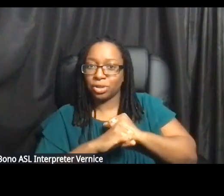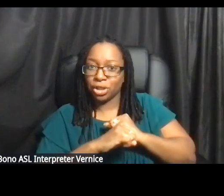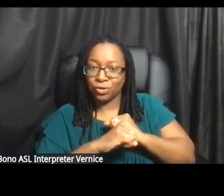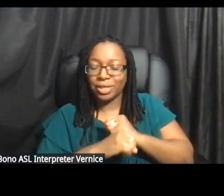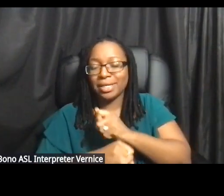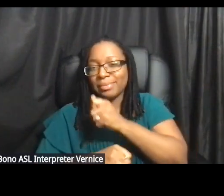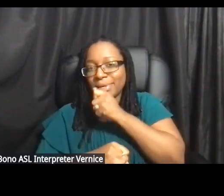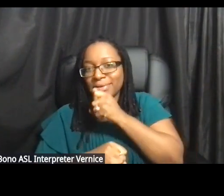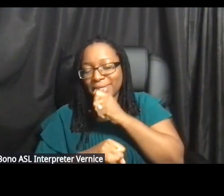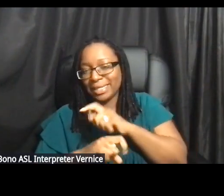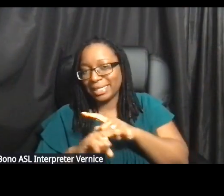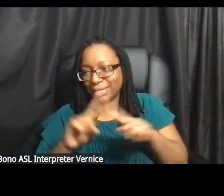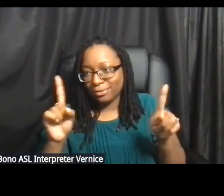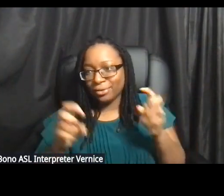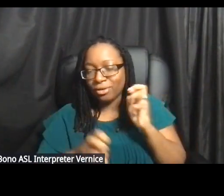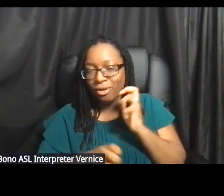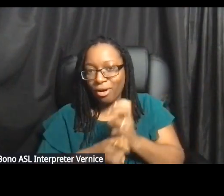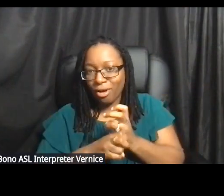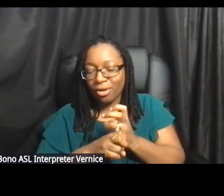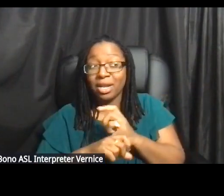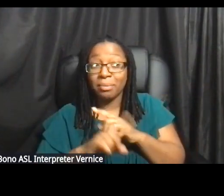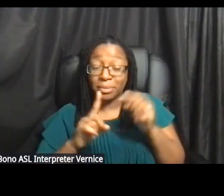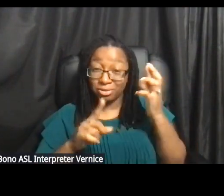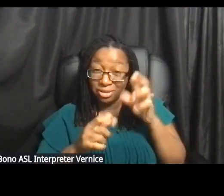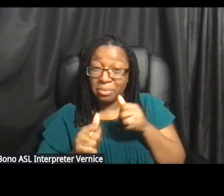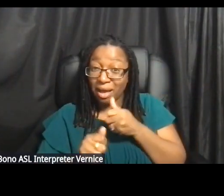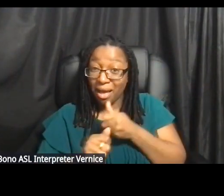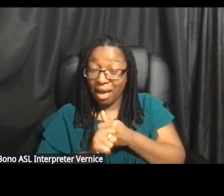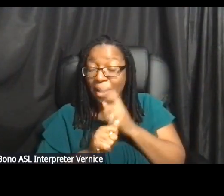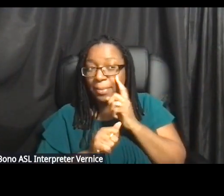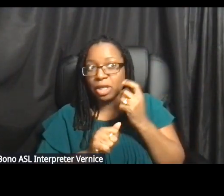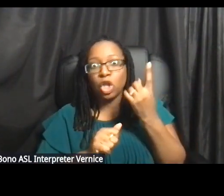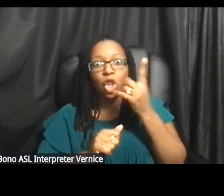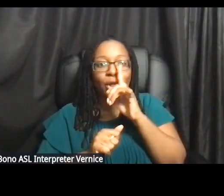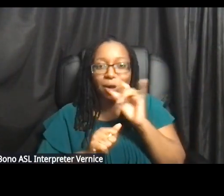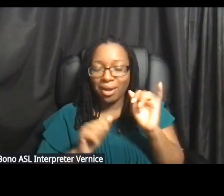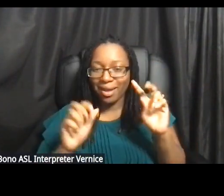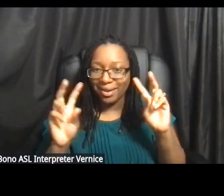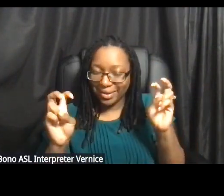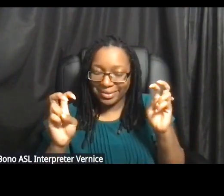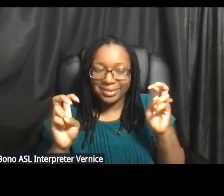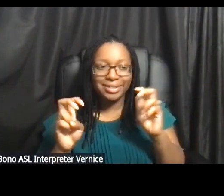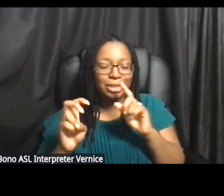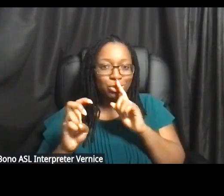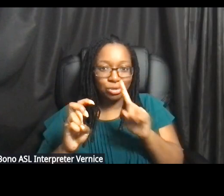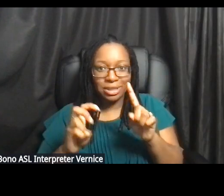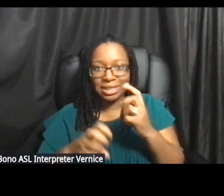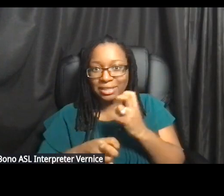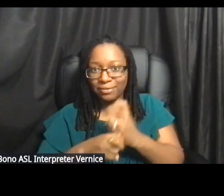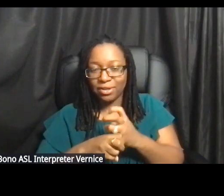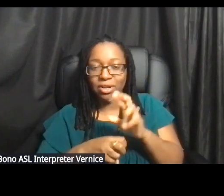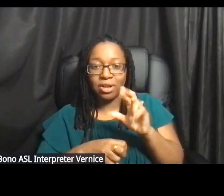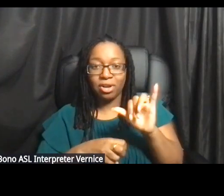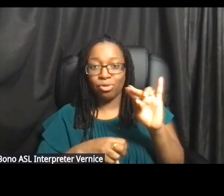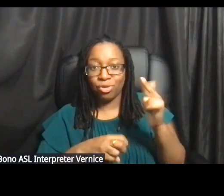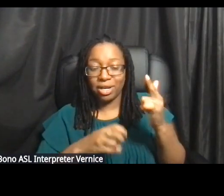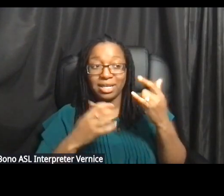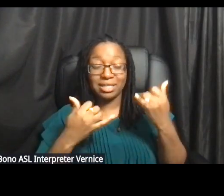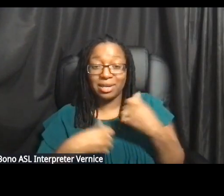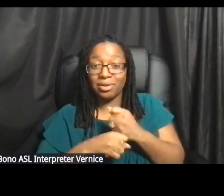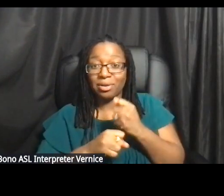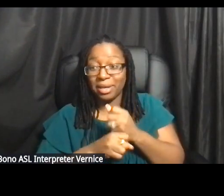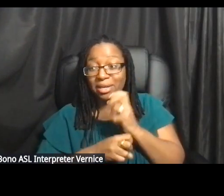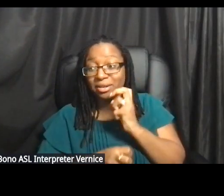modern age. And again, it's intentional. It's because it's been made difficult. Ring cameras have made it difficult in